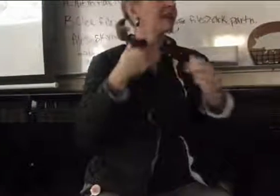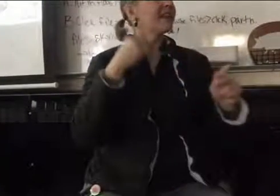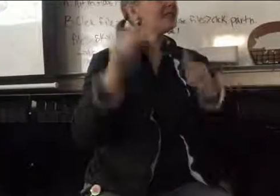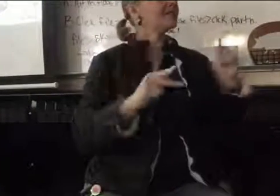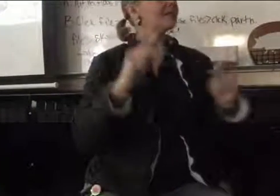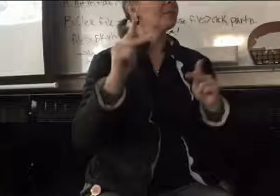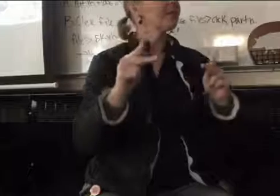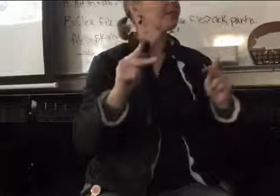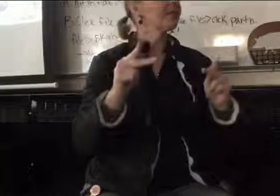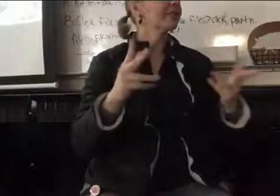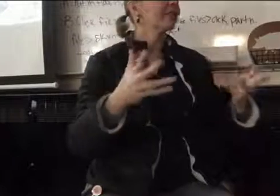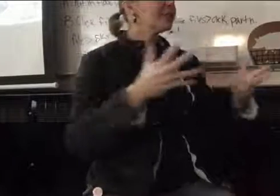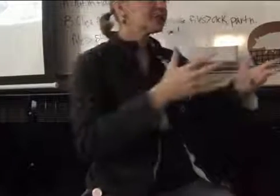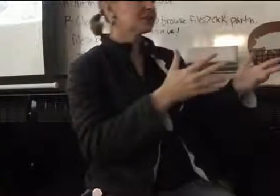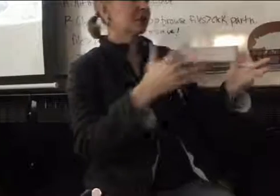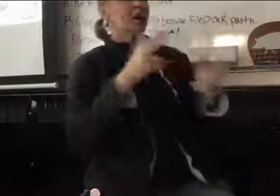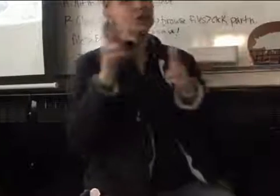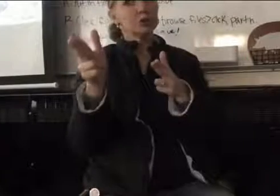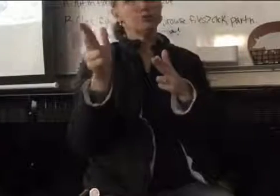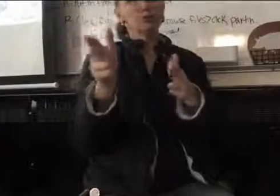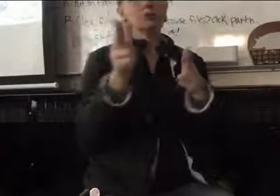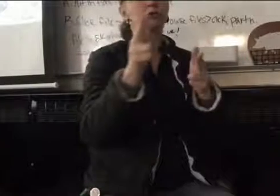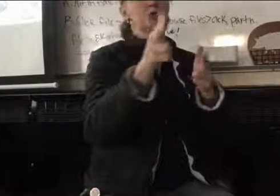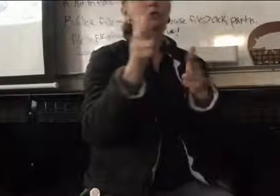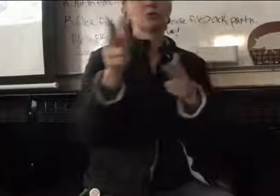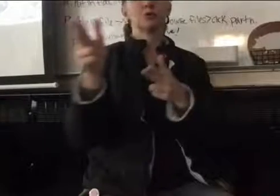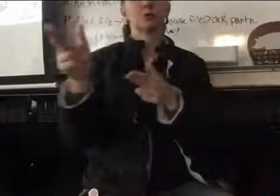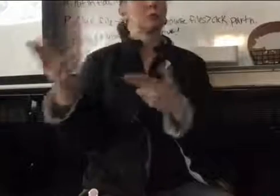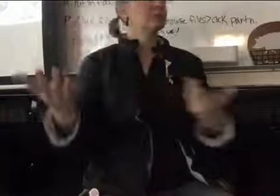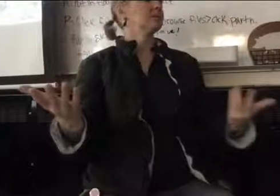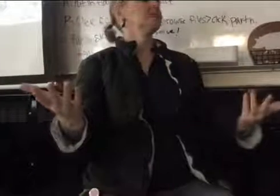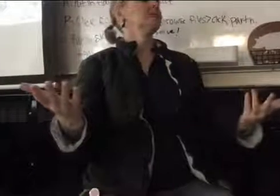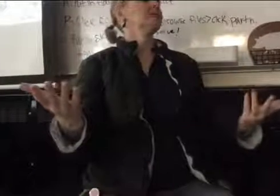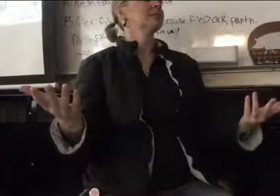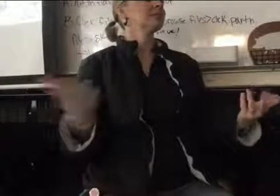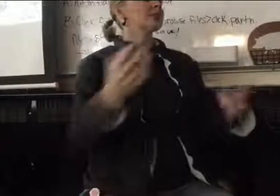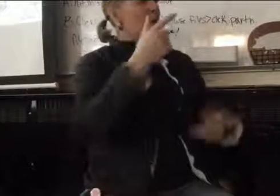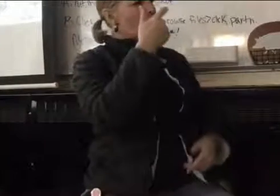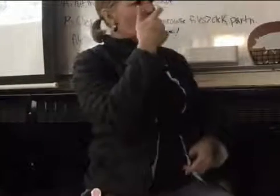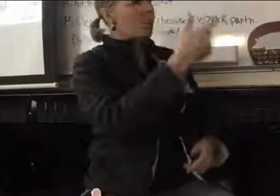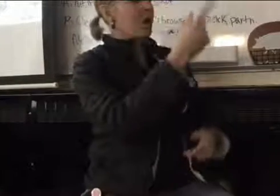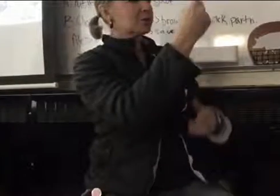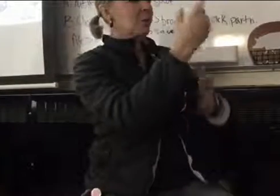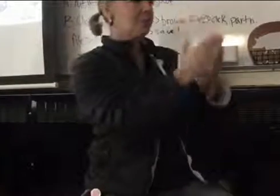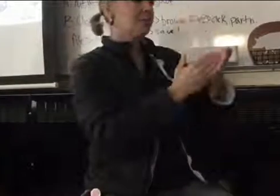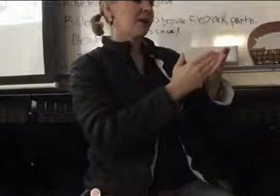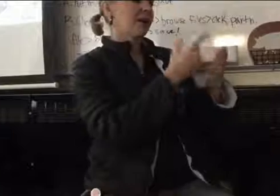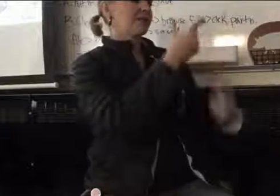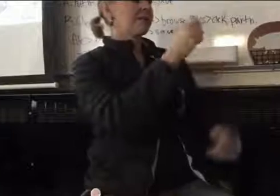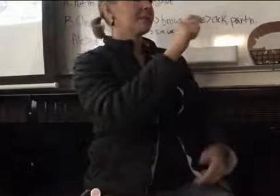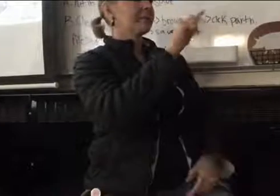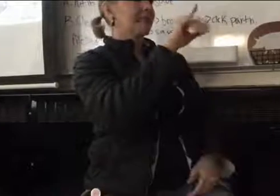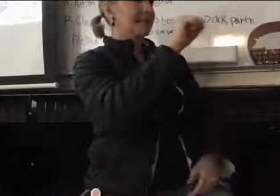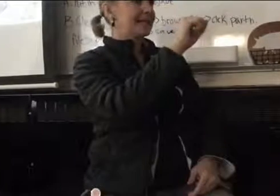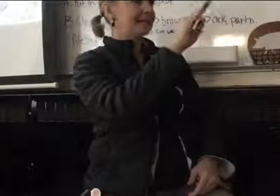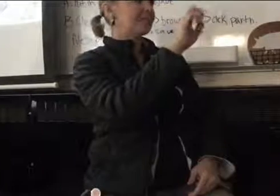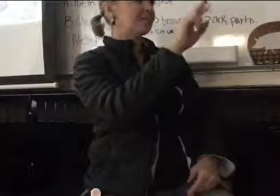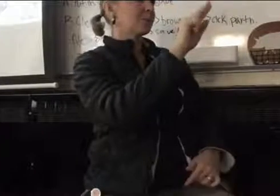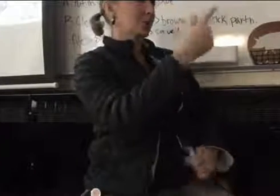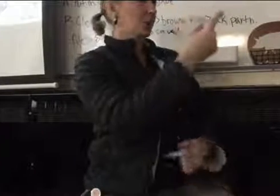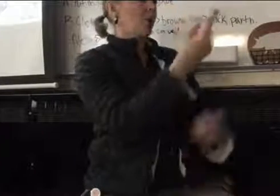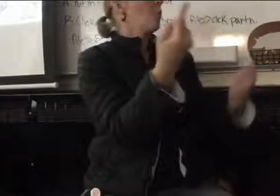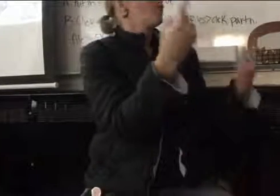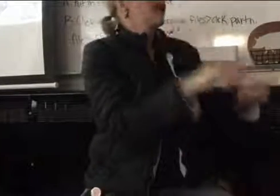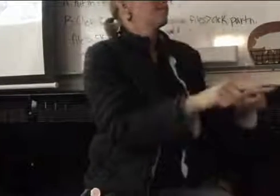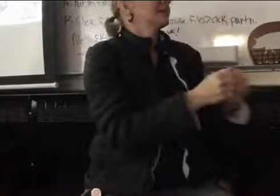out their guns constantly and just shoot, shoot, shoot. Now, we're going to watch a clip from Gettysburg of the results of